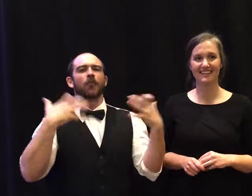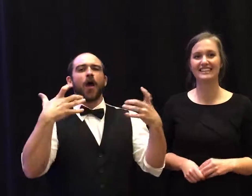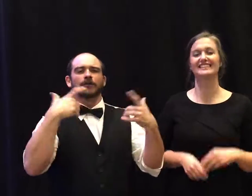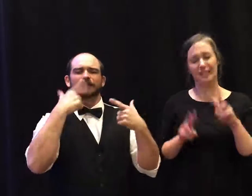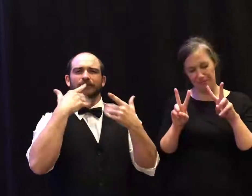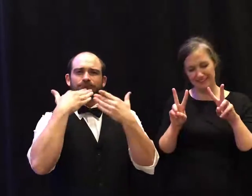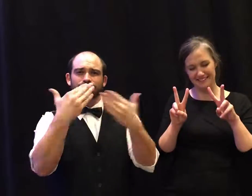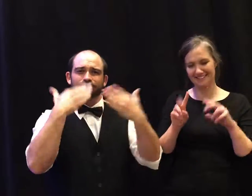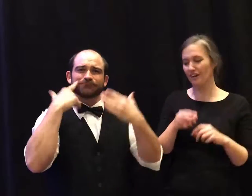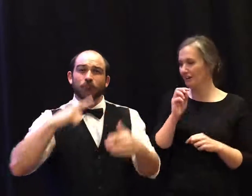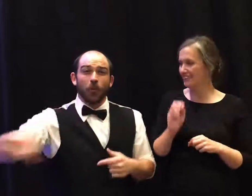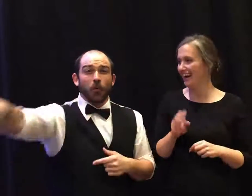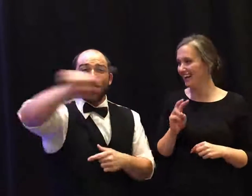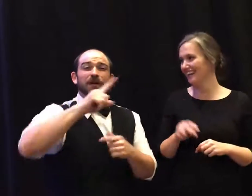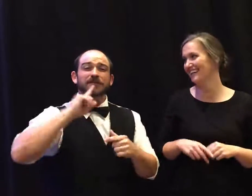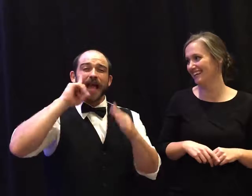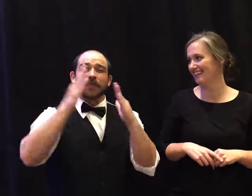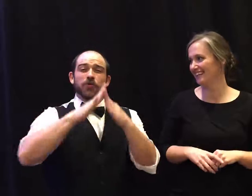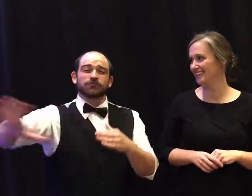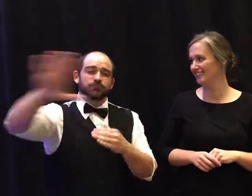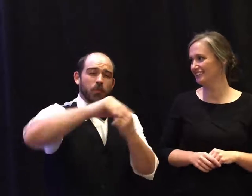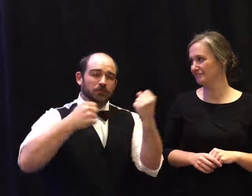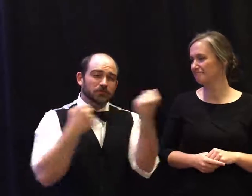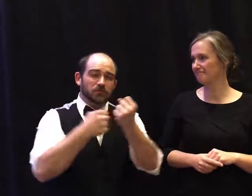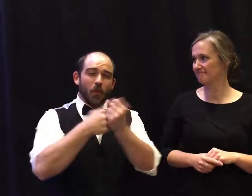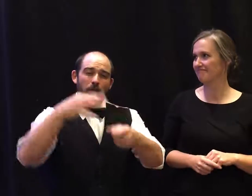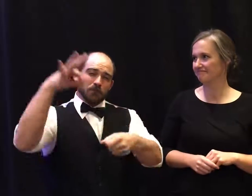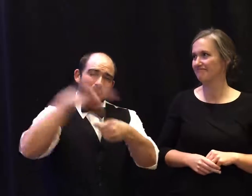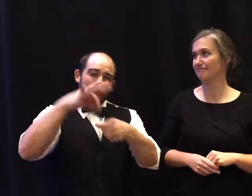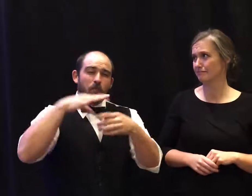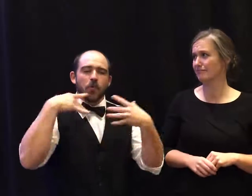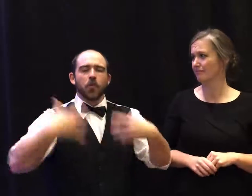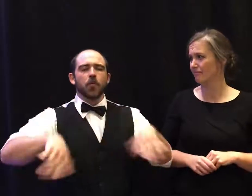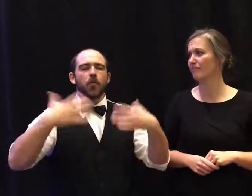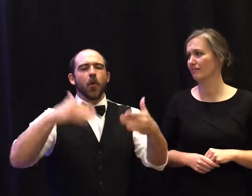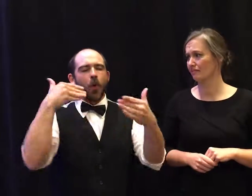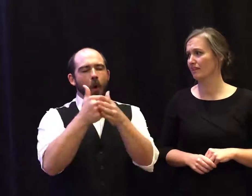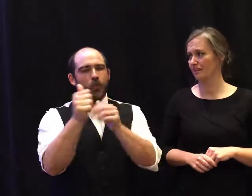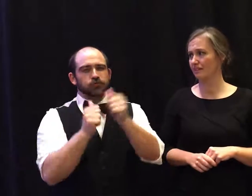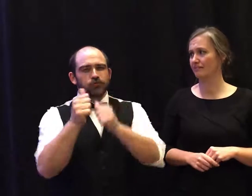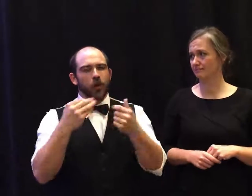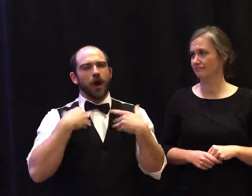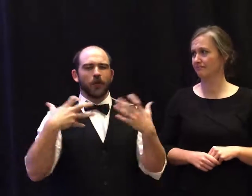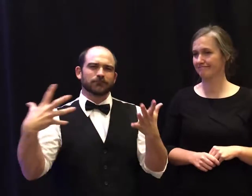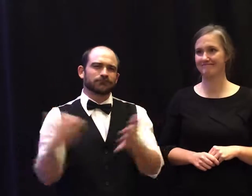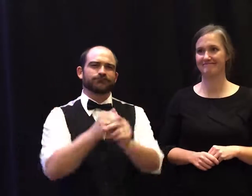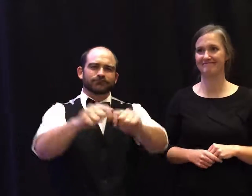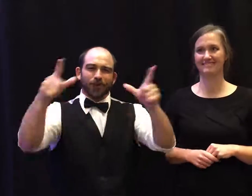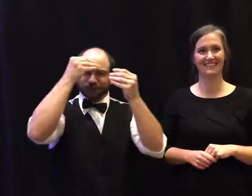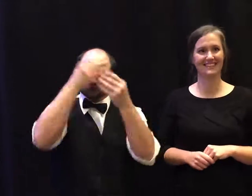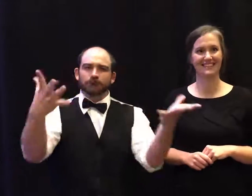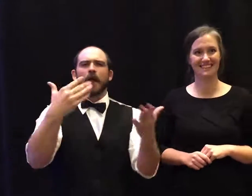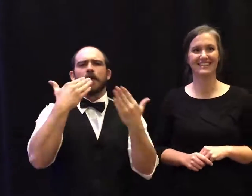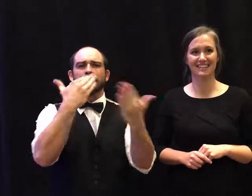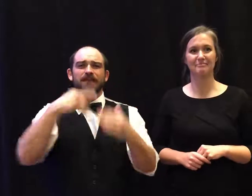place, so we got an honorable mention. We didn't win, but it's great. Thank you for your support Deaf community. It was a really close race. I